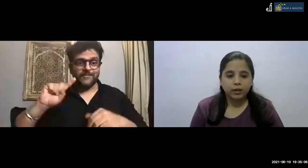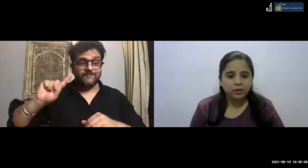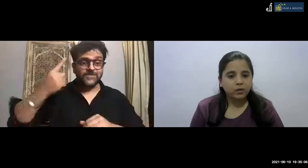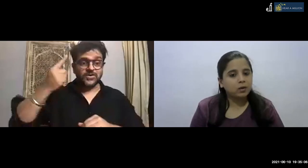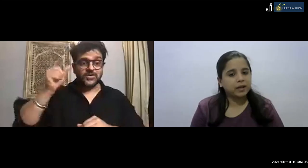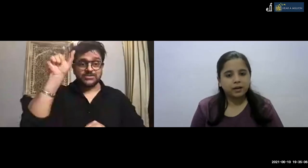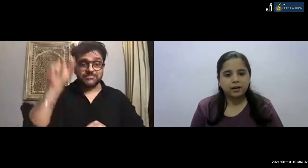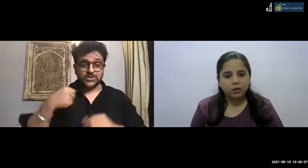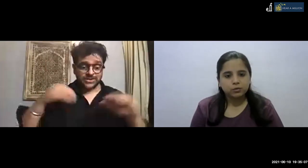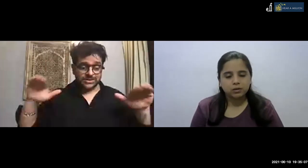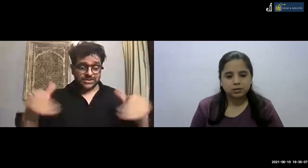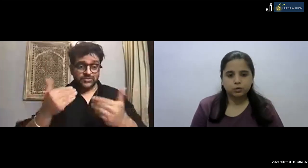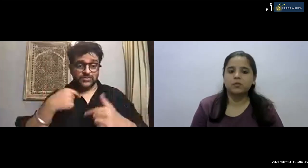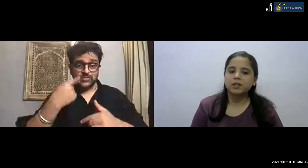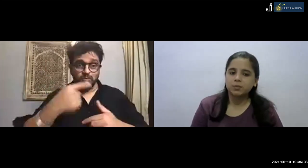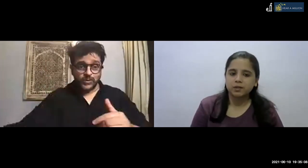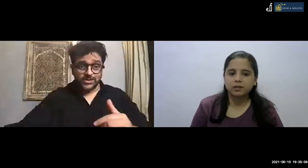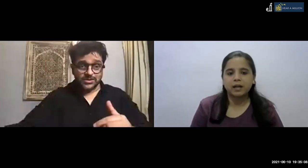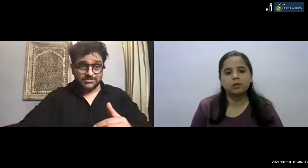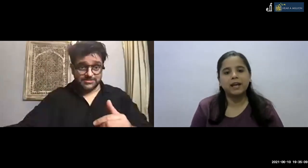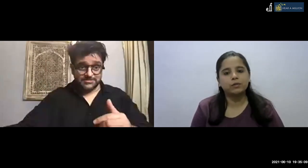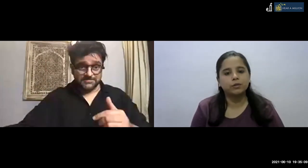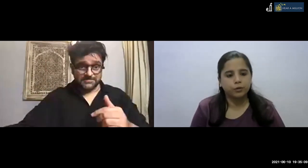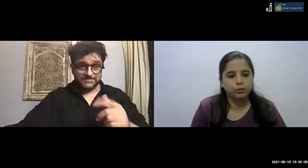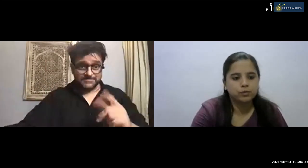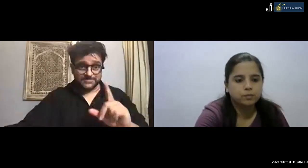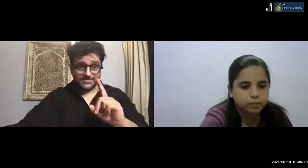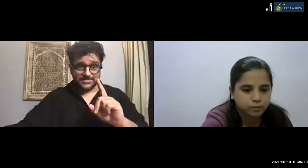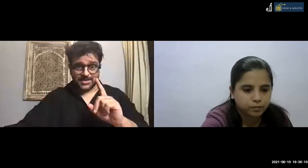So okay, we will begin now. So the first